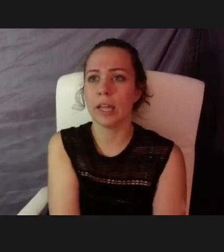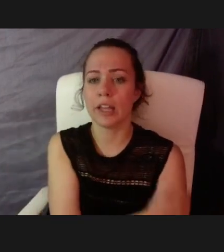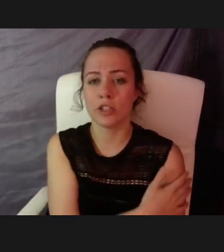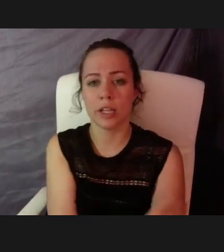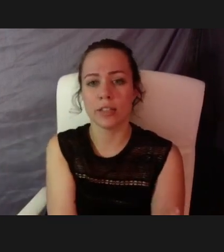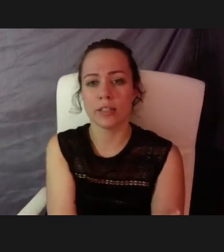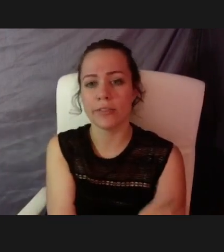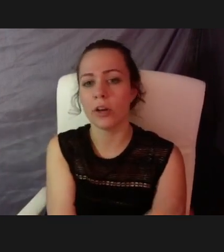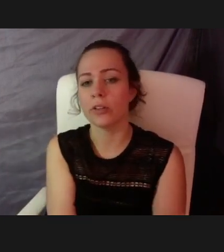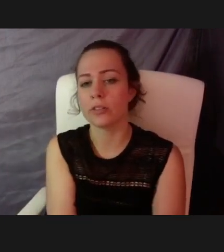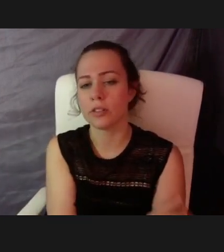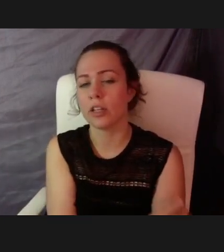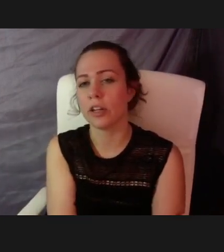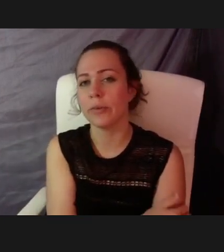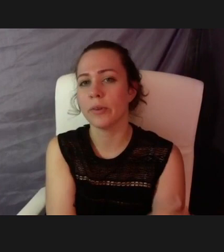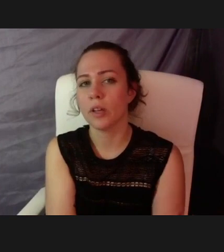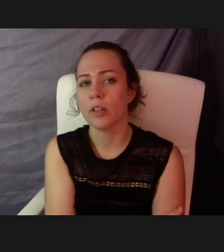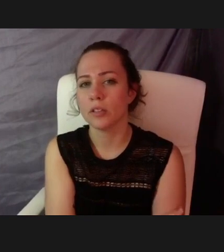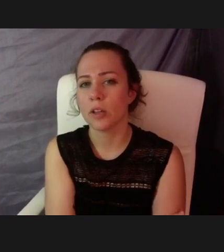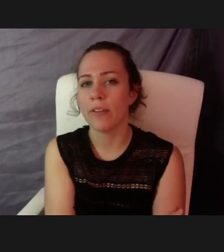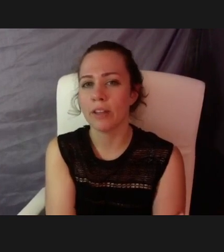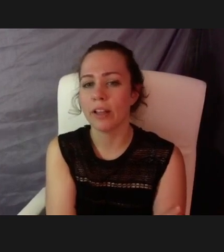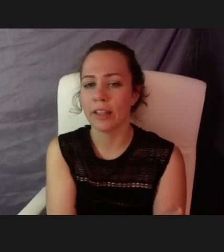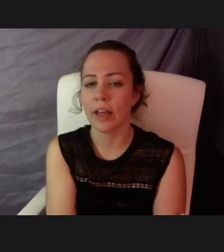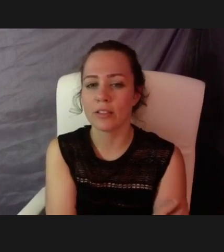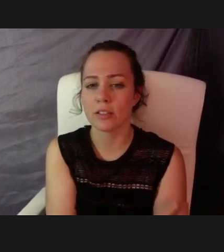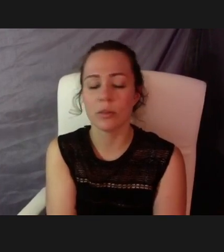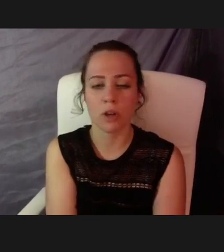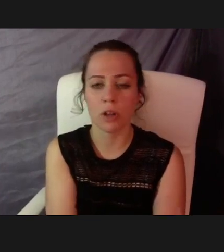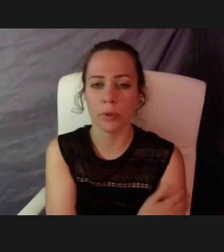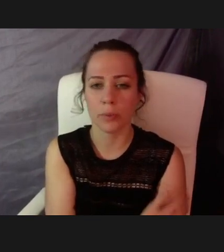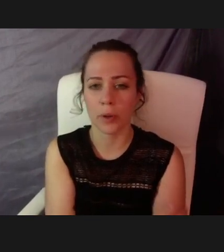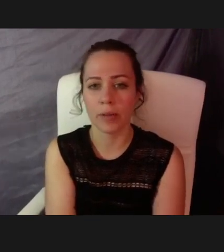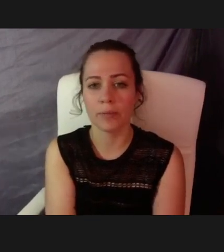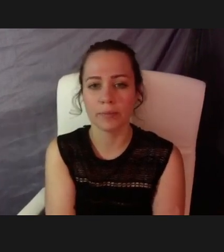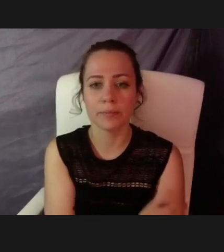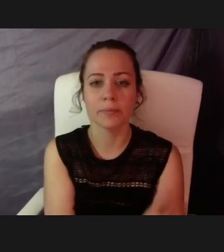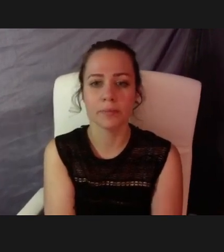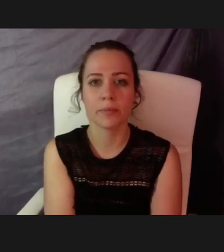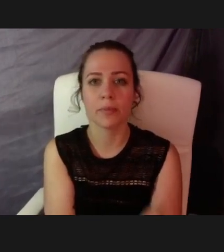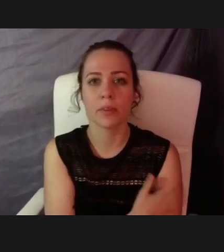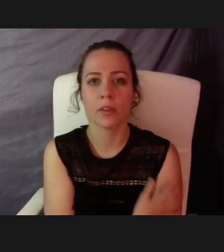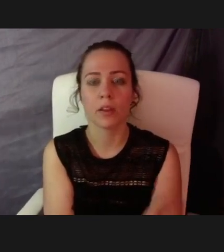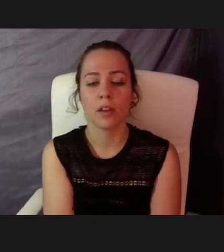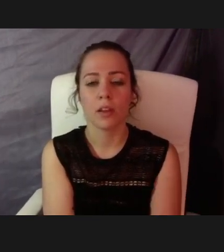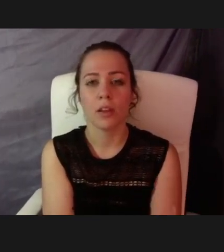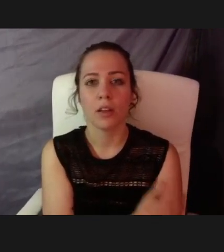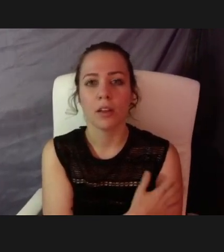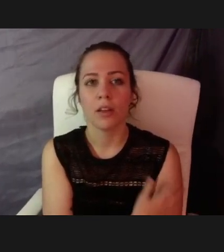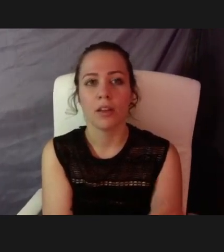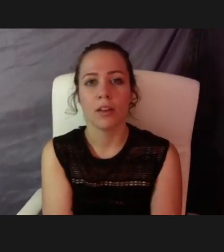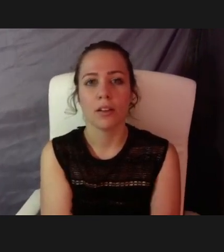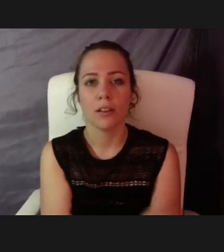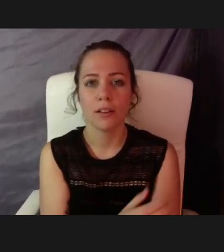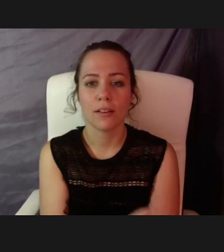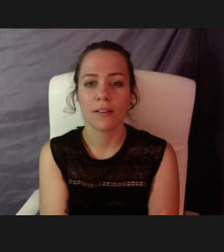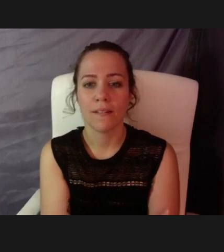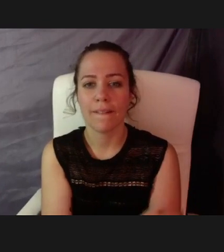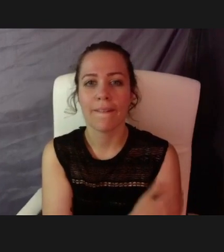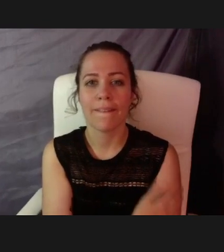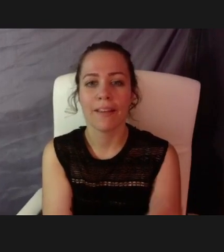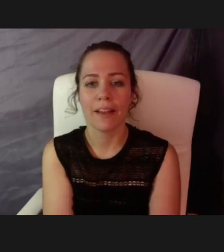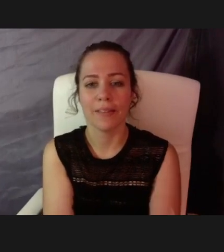it'd be like educated deaf adults, you know? So I feel like it was all appropriate. Yeah. That's cool. That's a good